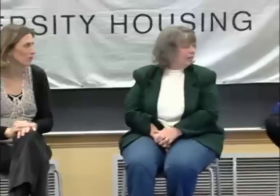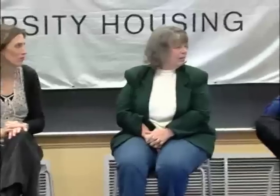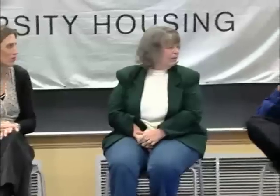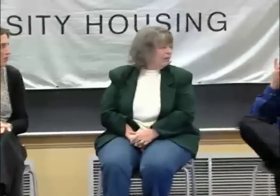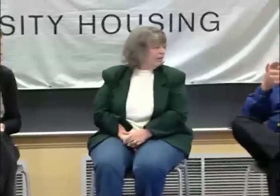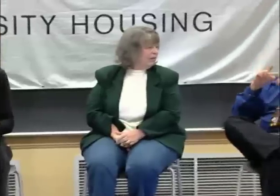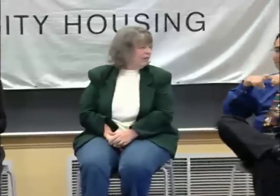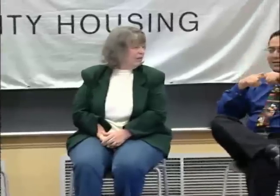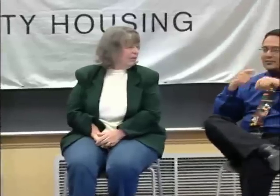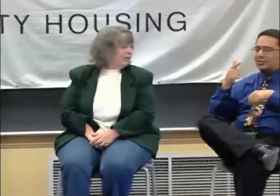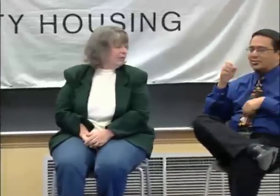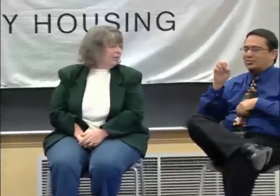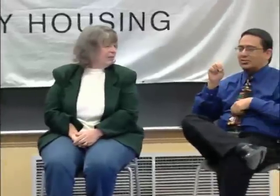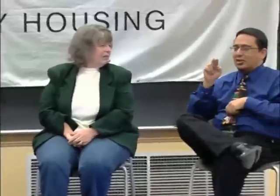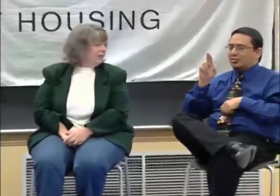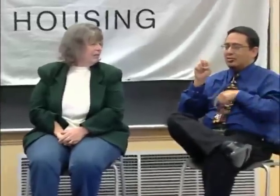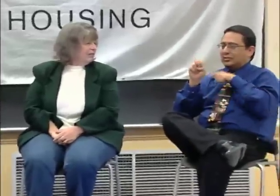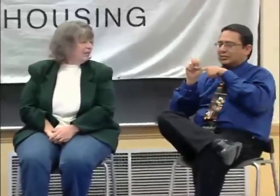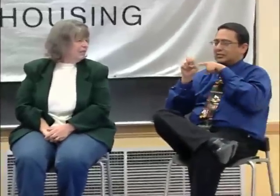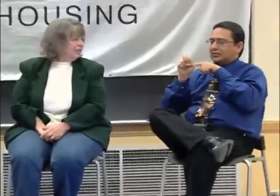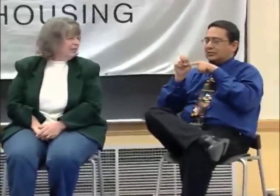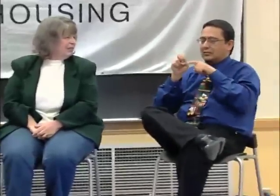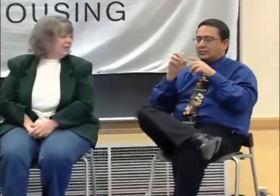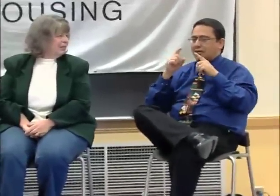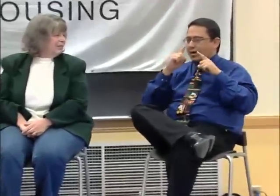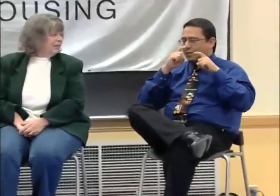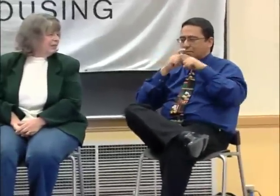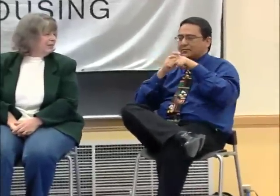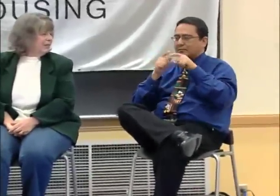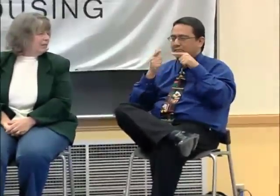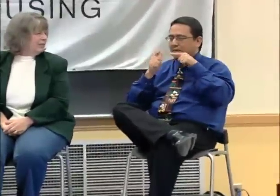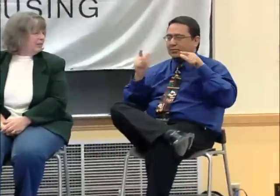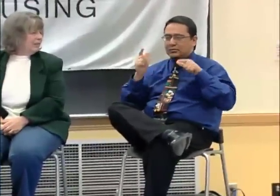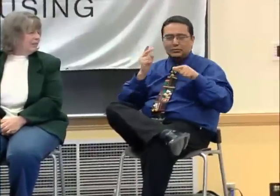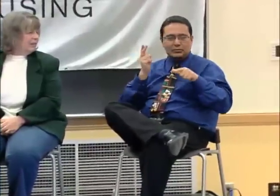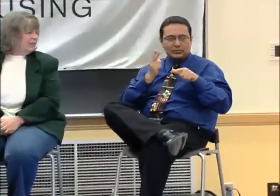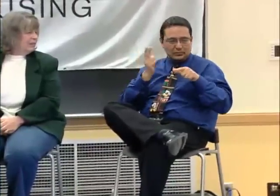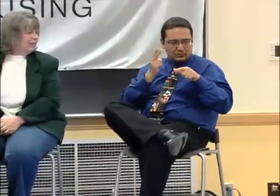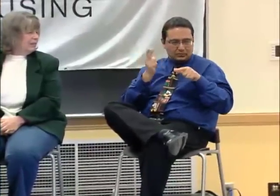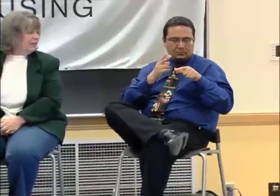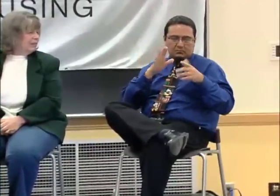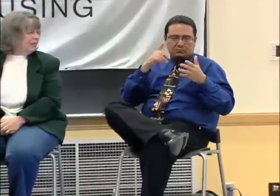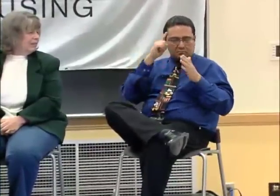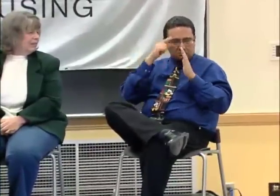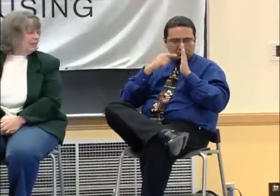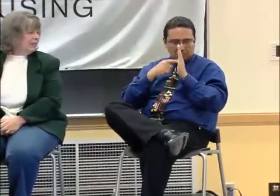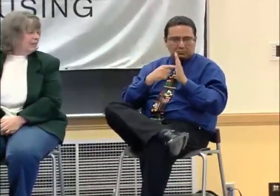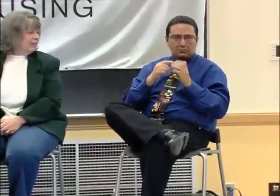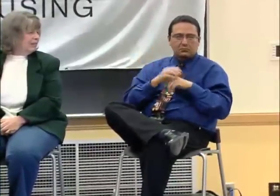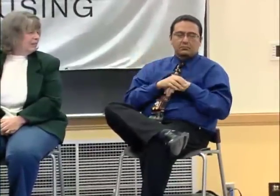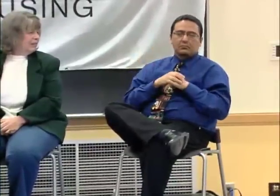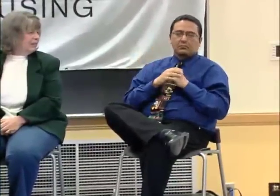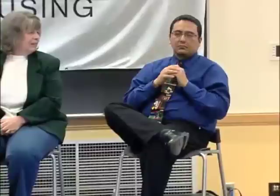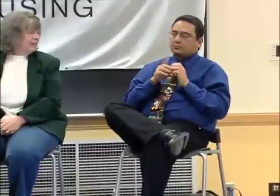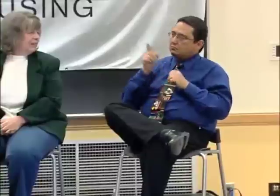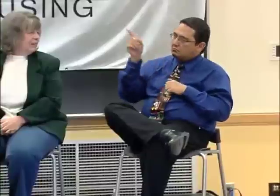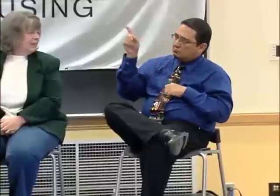Yes, I agree. Valentino says it depends on the genre, depends on the language. It depends, let's see,